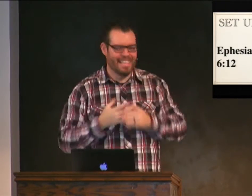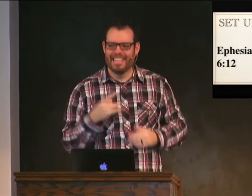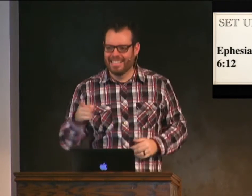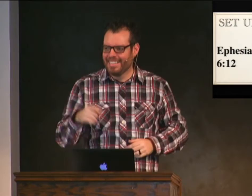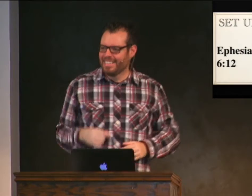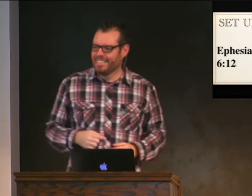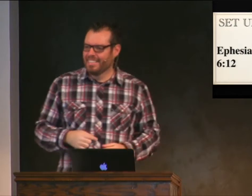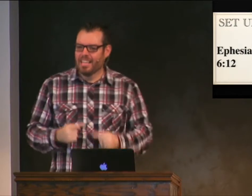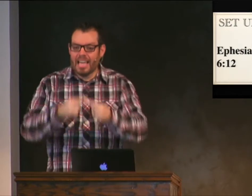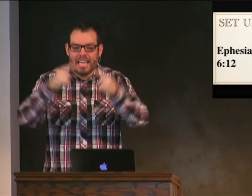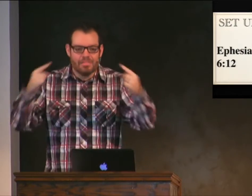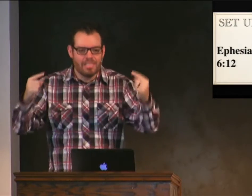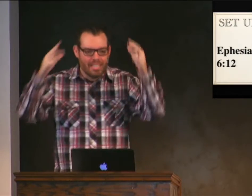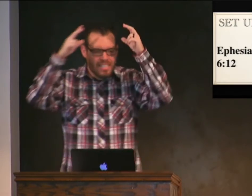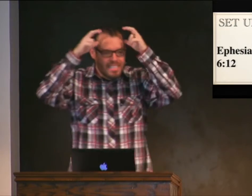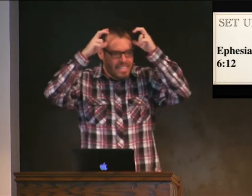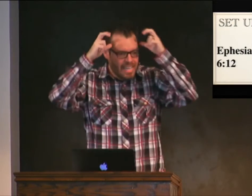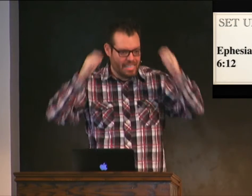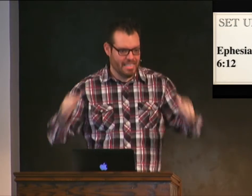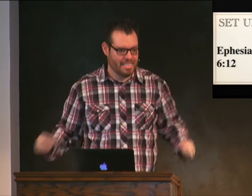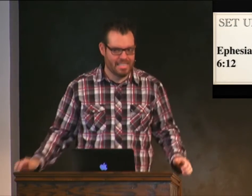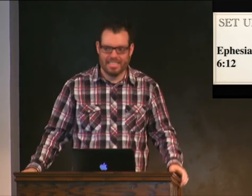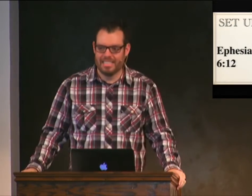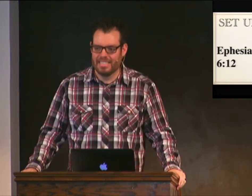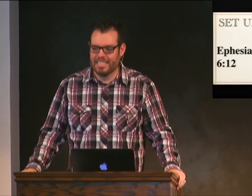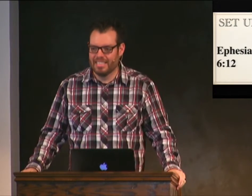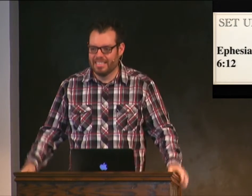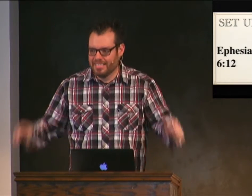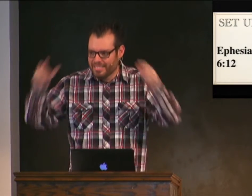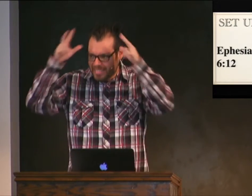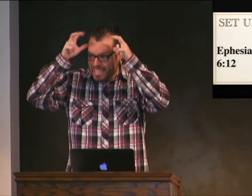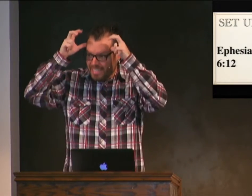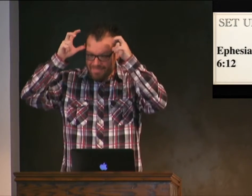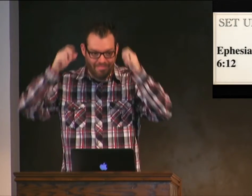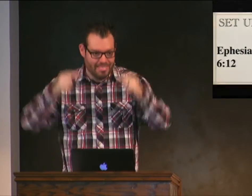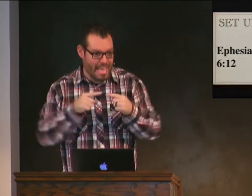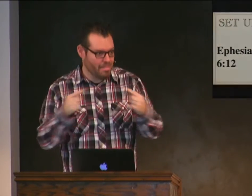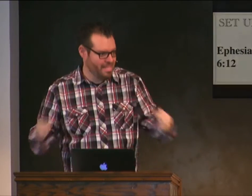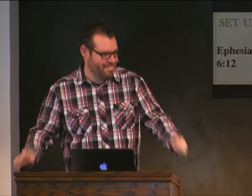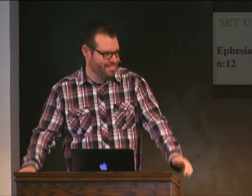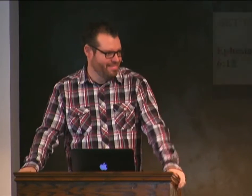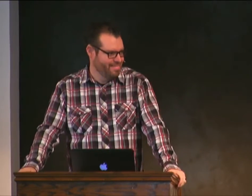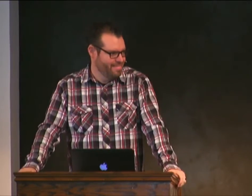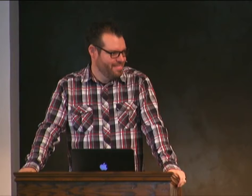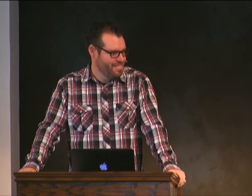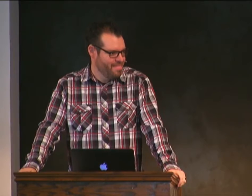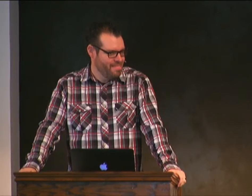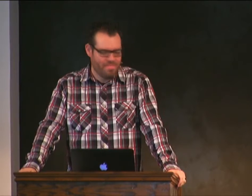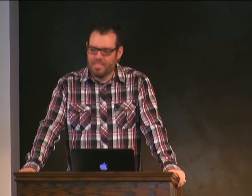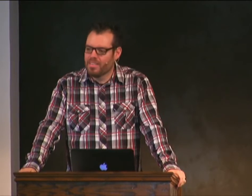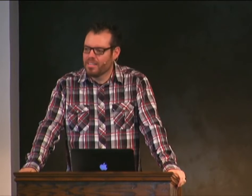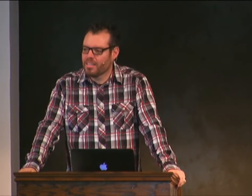Satan, you know, like that. The enemy is Satan. Satan, the enemy.